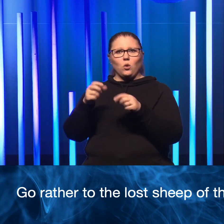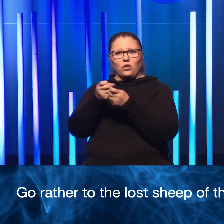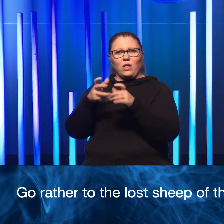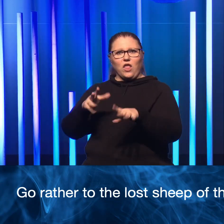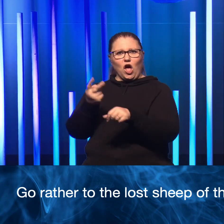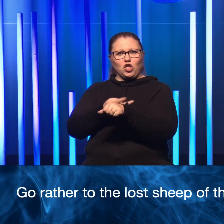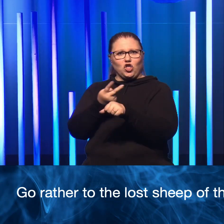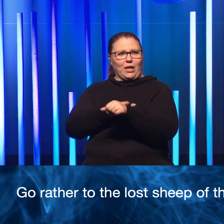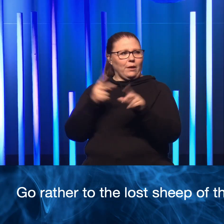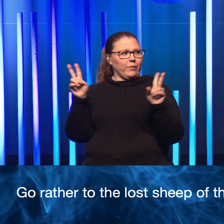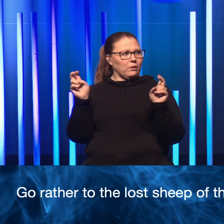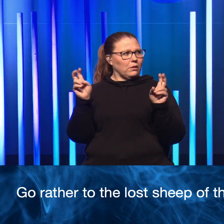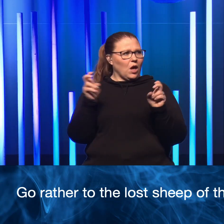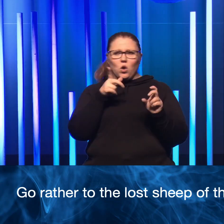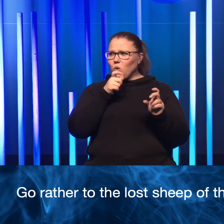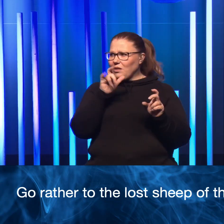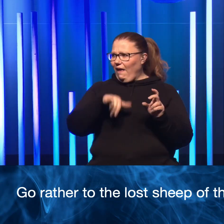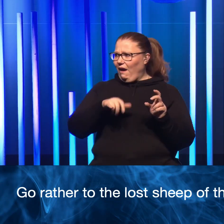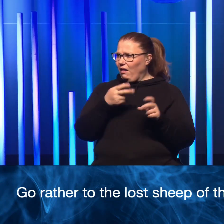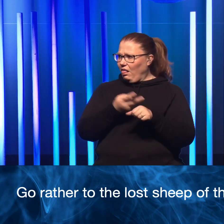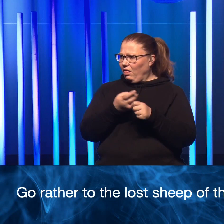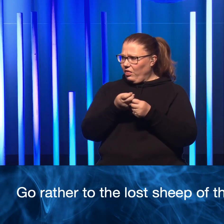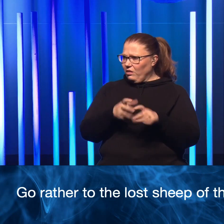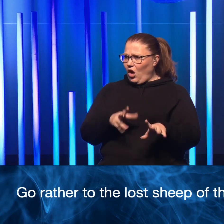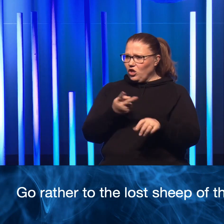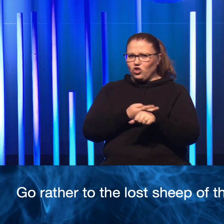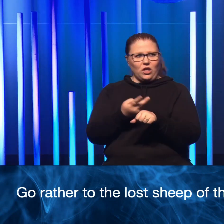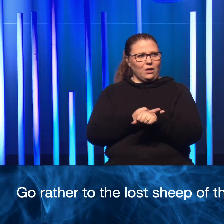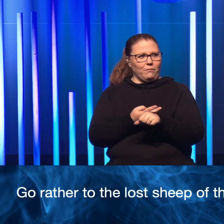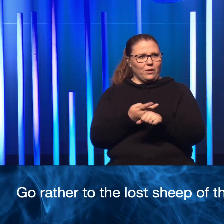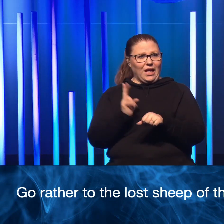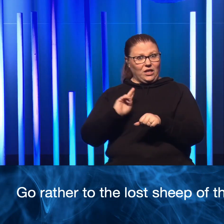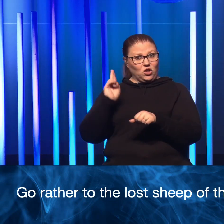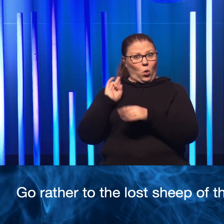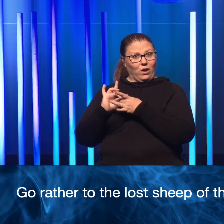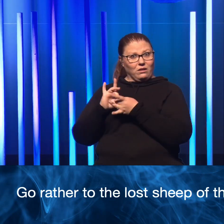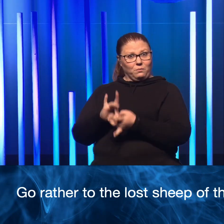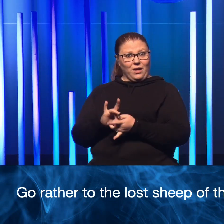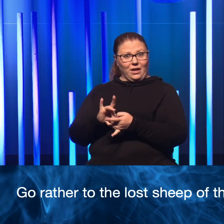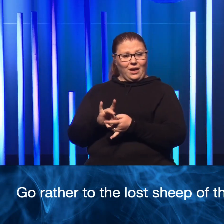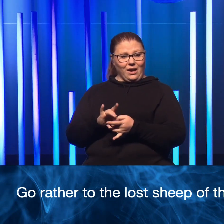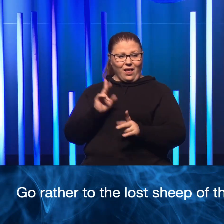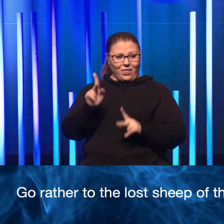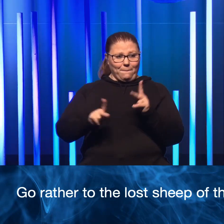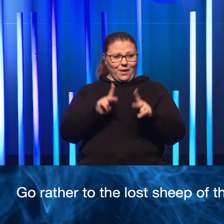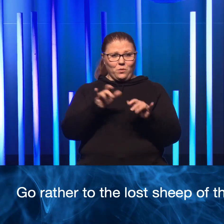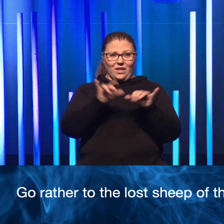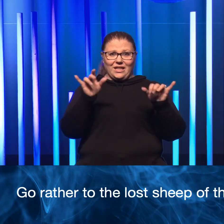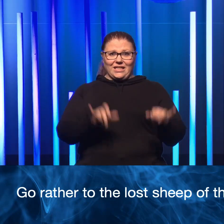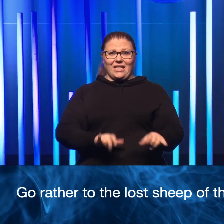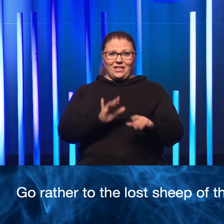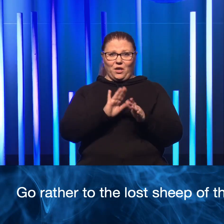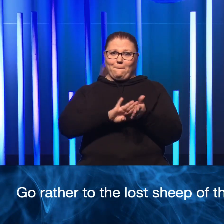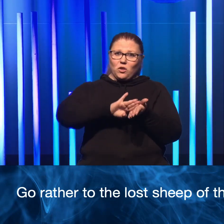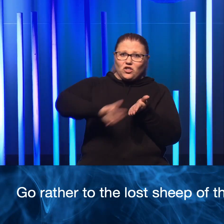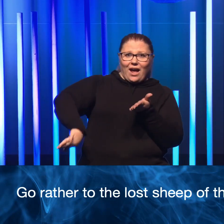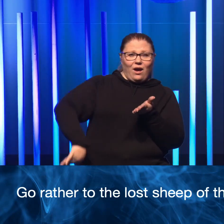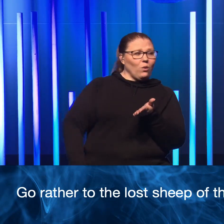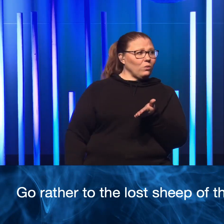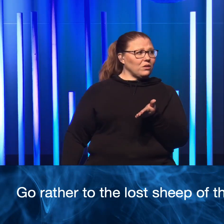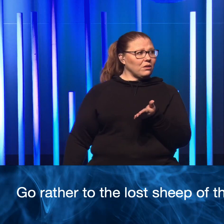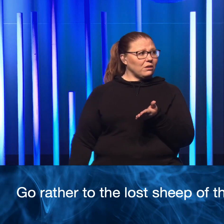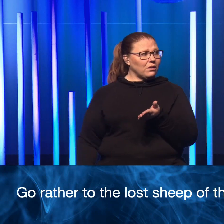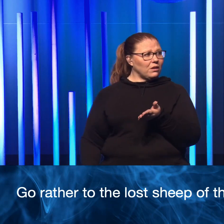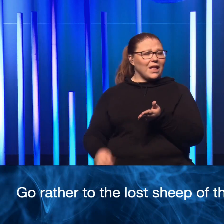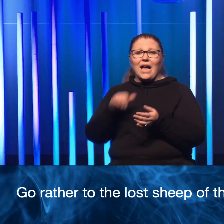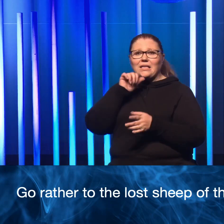Historically speaking, they're the ones that the system pushed out. It's